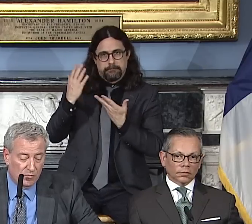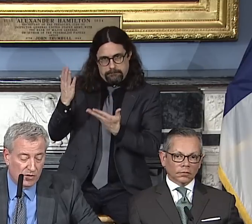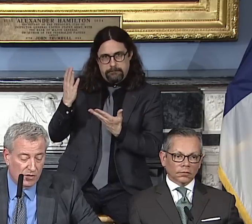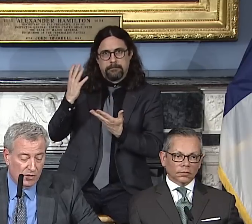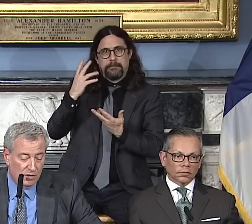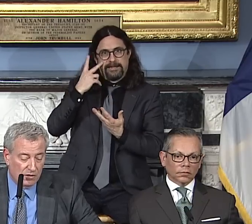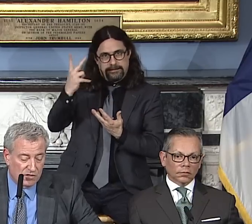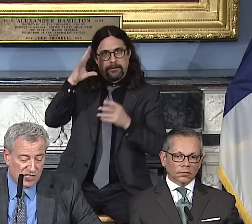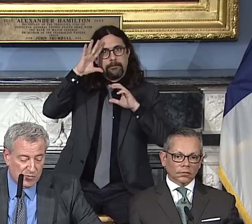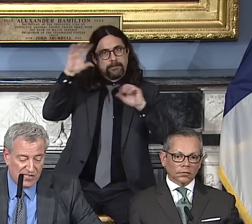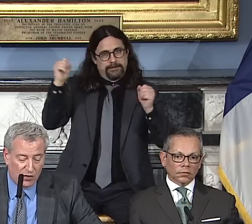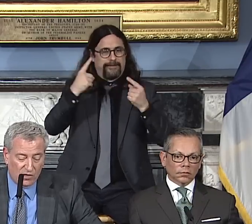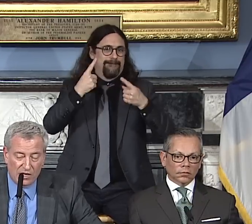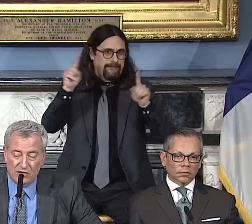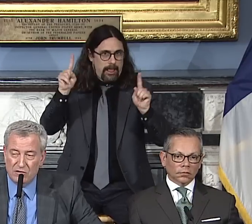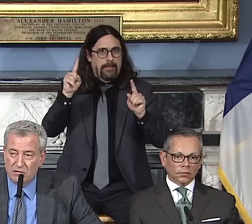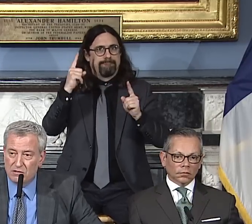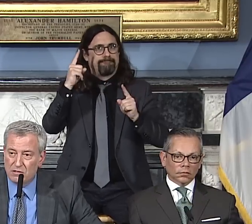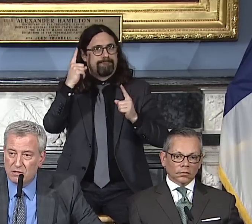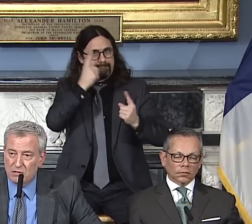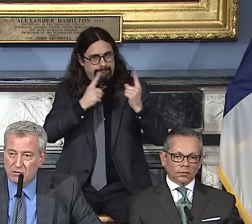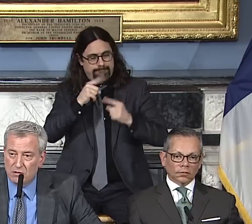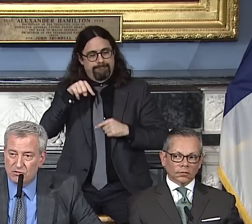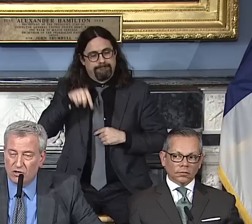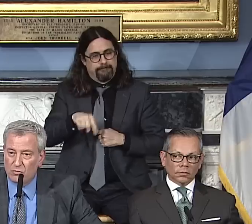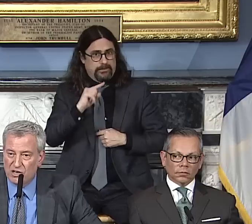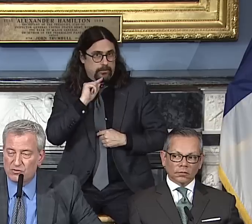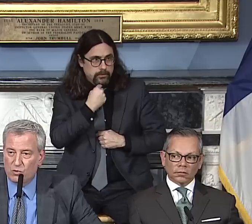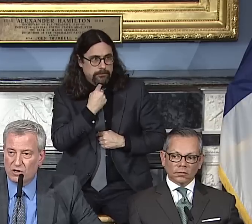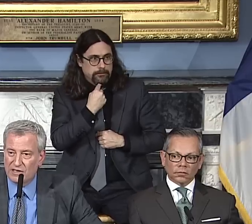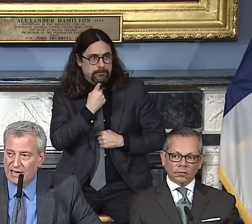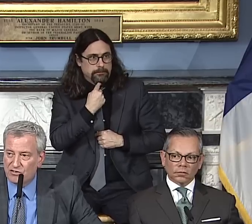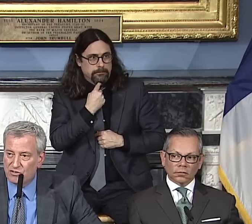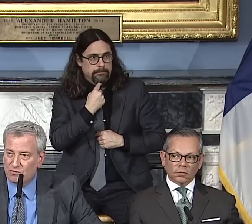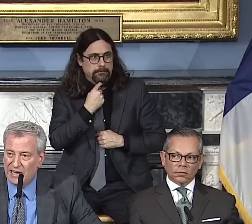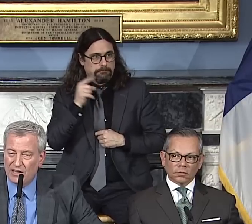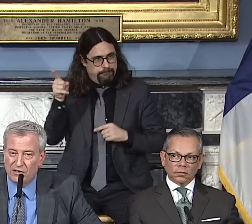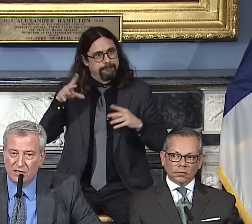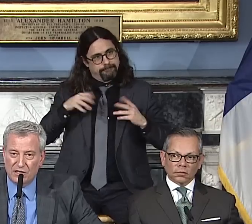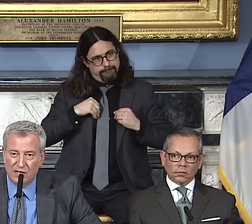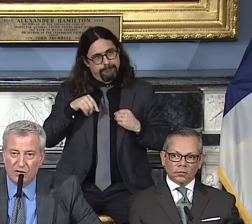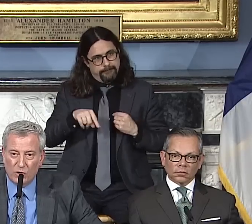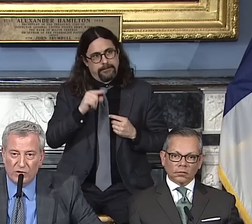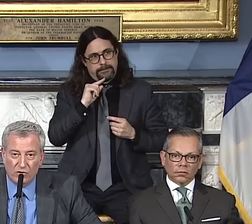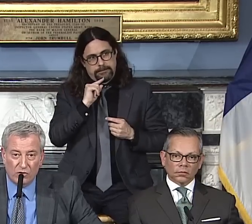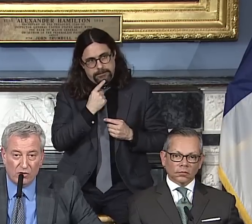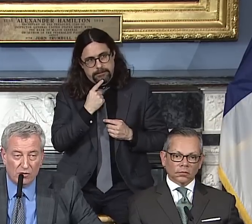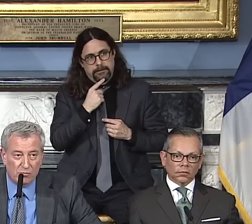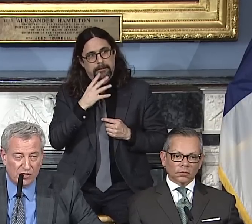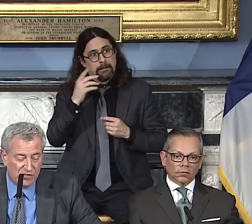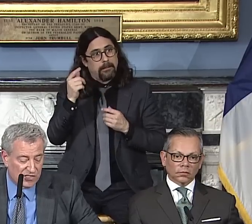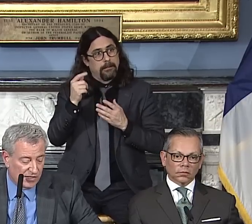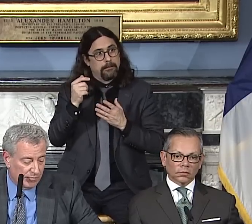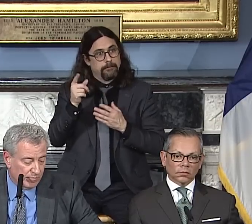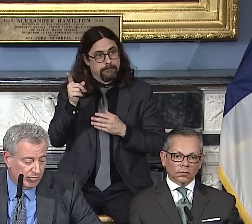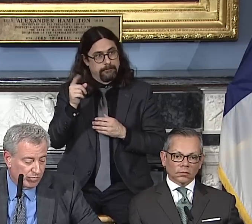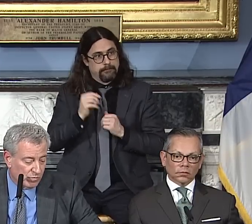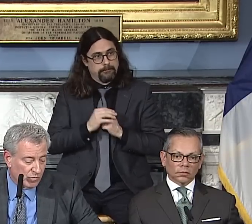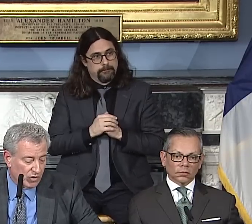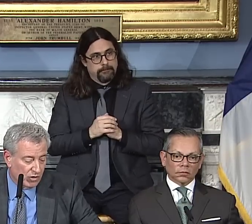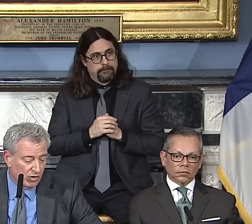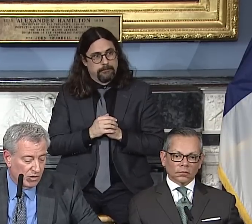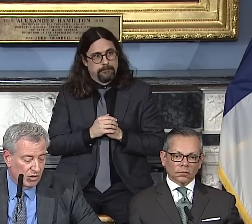The steps he outlined showed much more connection to reality than a lot of what we heard previously.